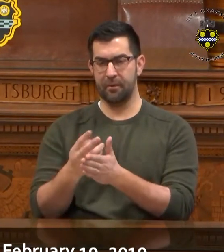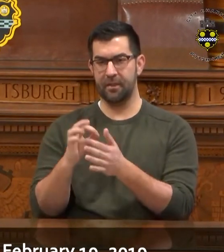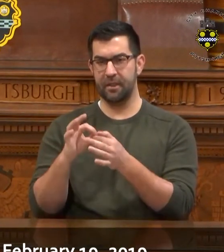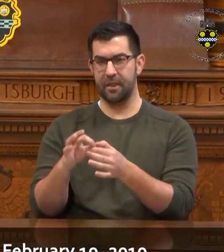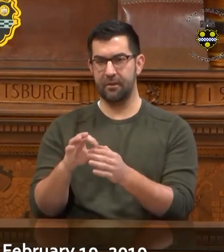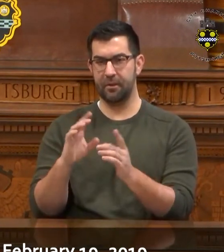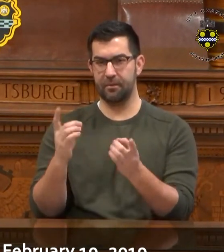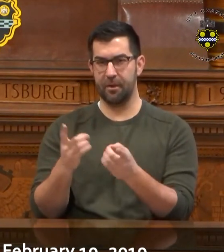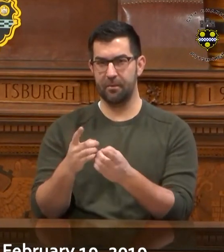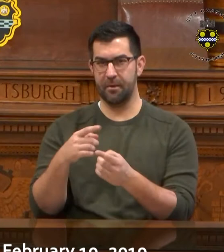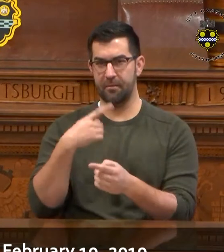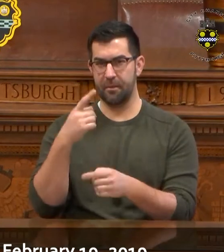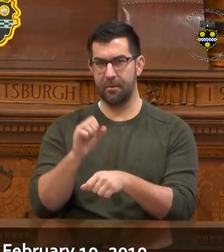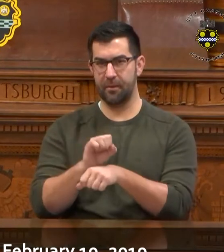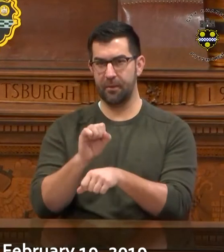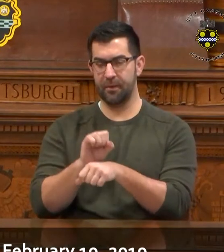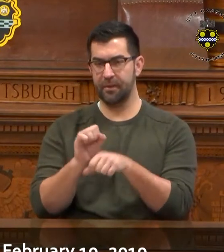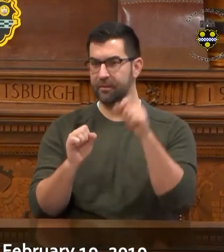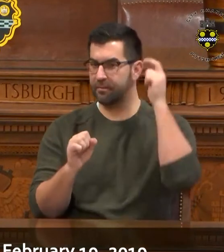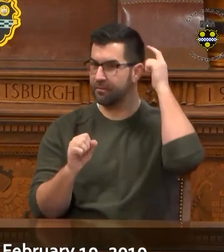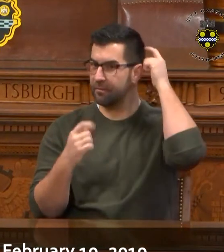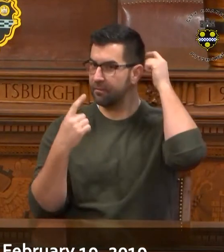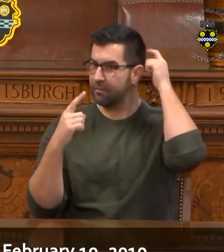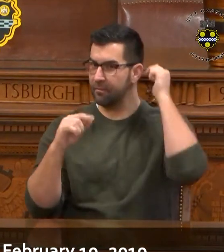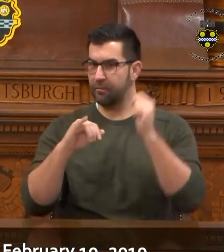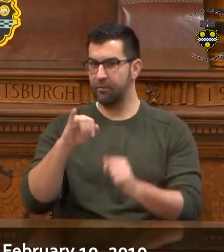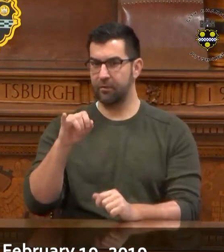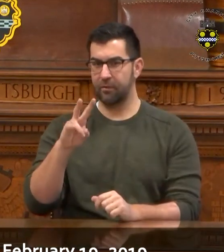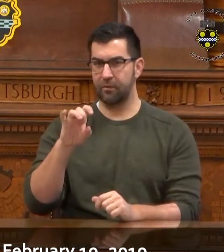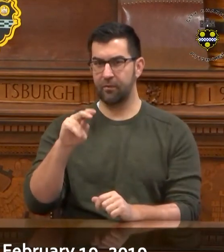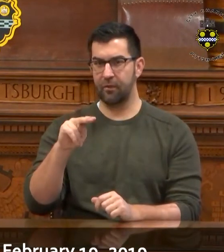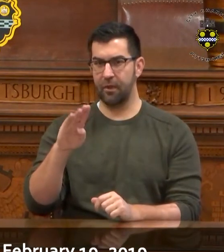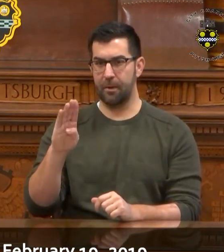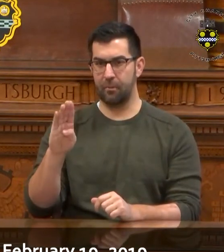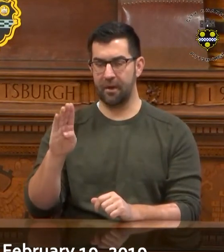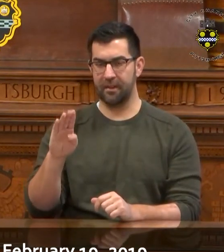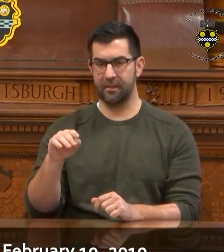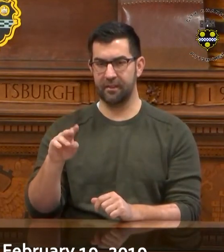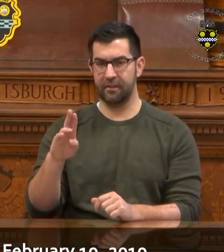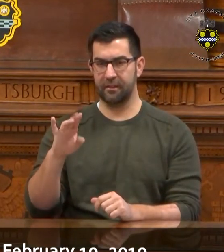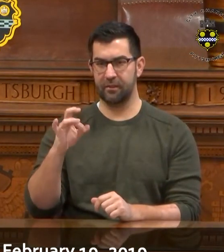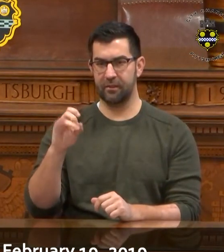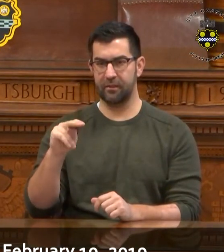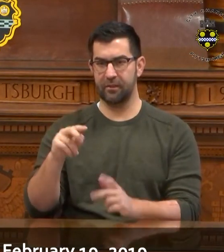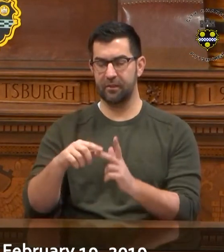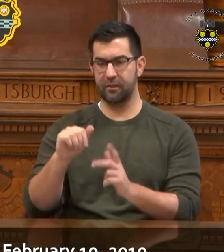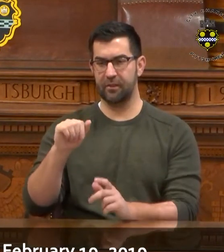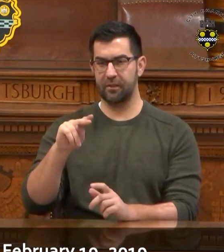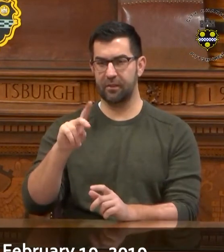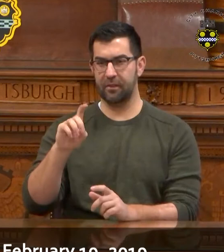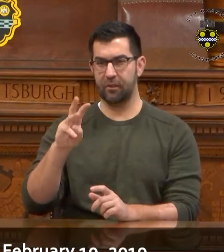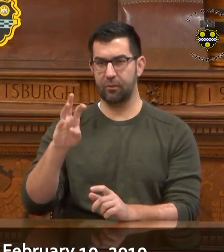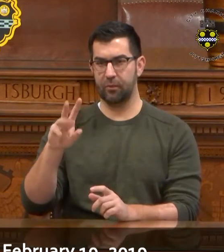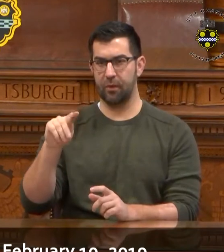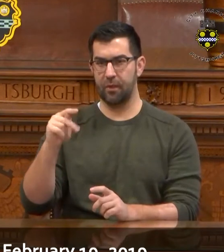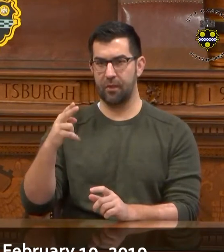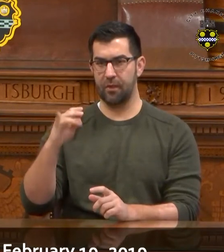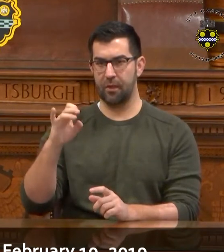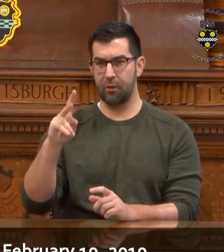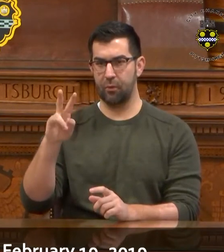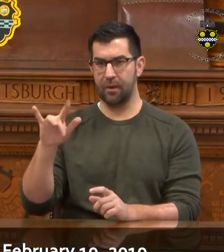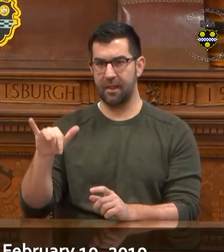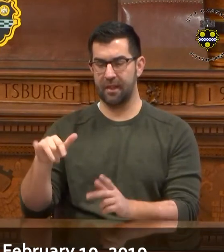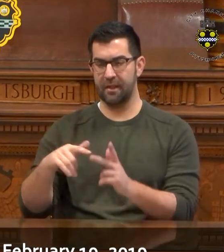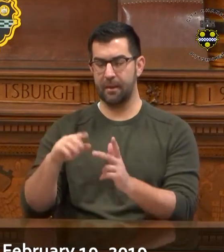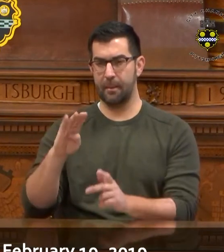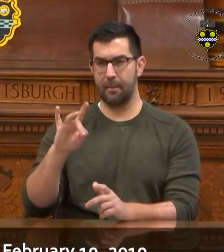of the Department of Public Works for Javon Broughton, Andrew Ficarilli,